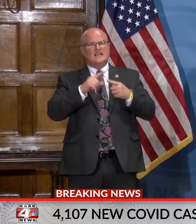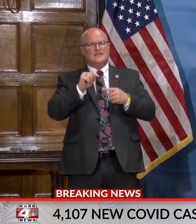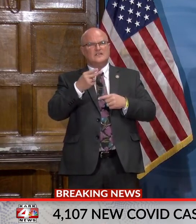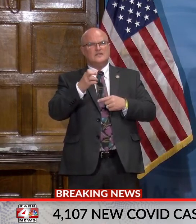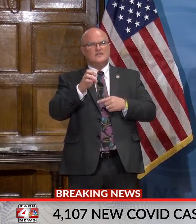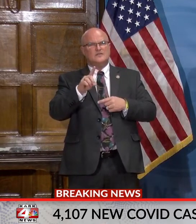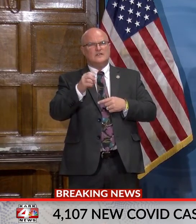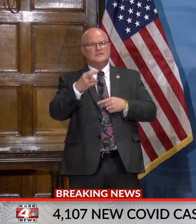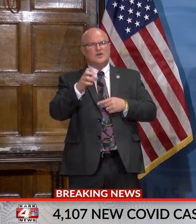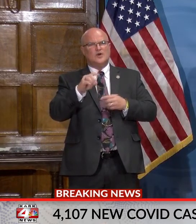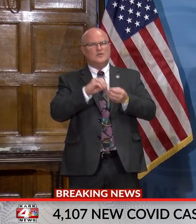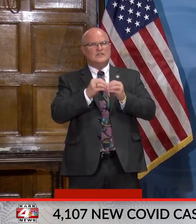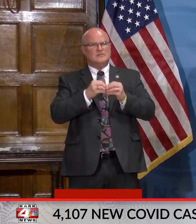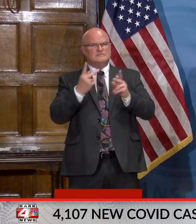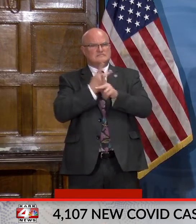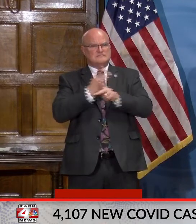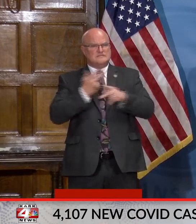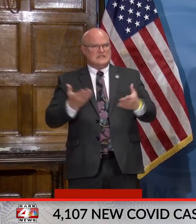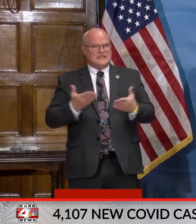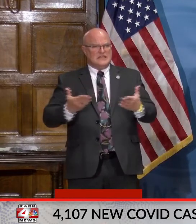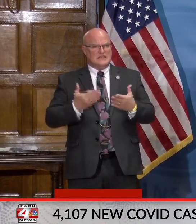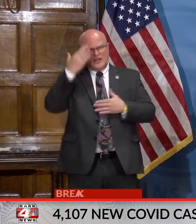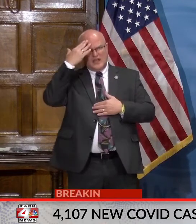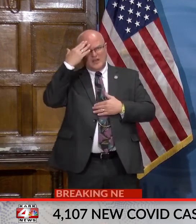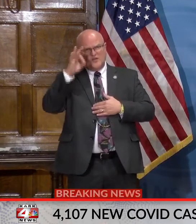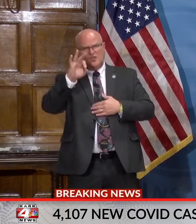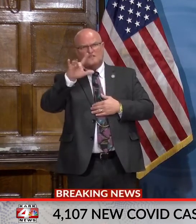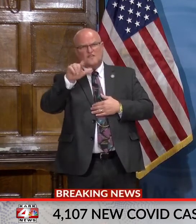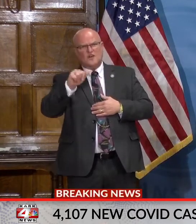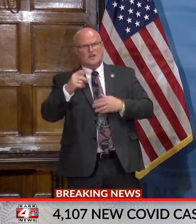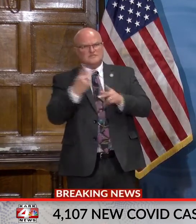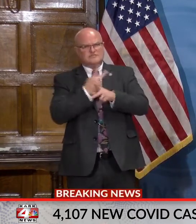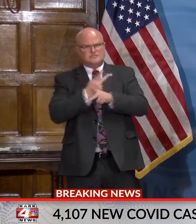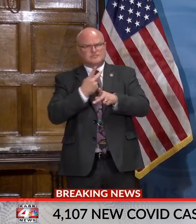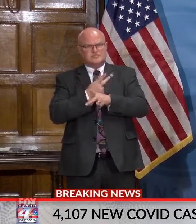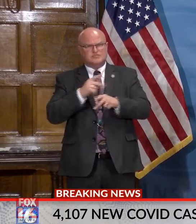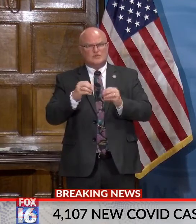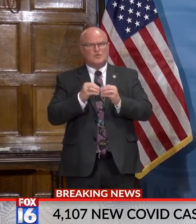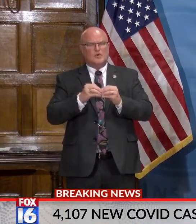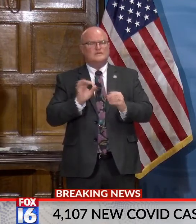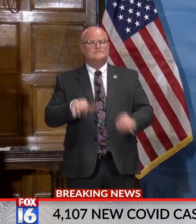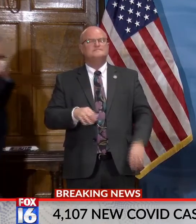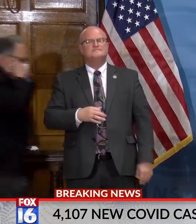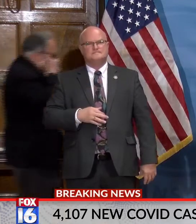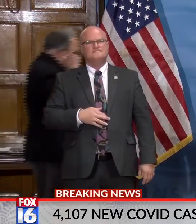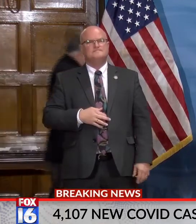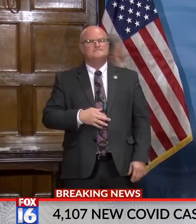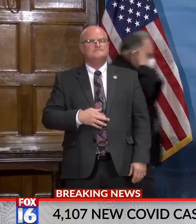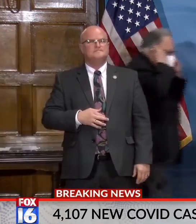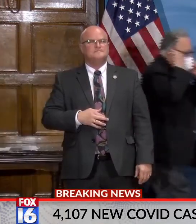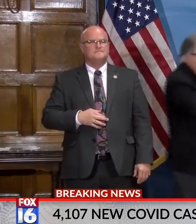being tabulated here in Arkansas? Because I know Florida has started to tabulate and report those. Dr. Merrill?